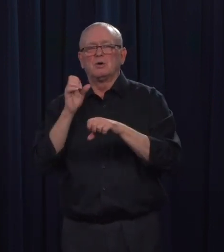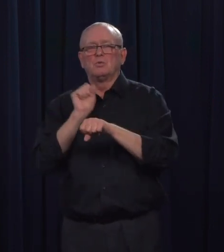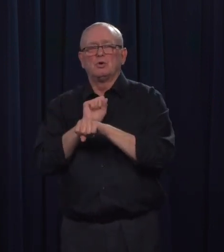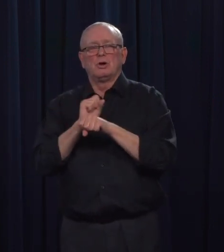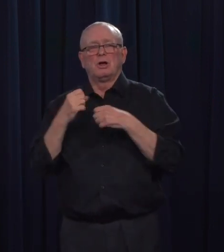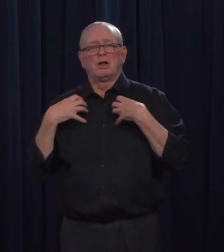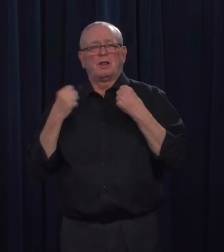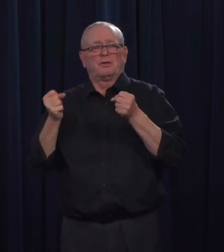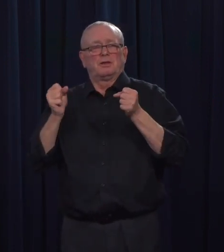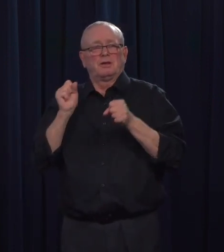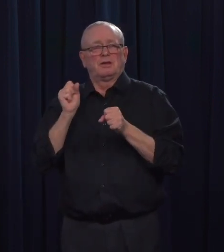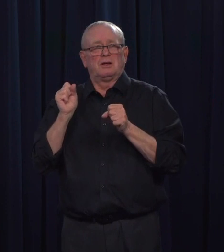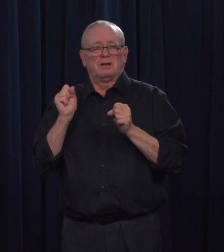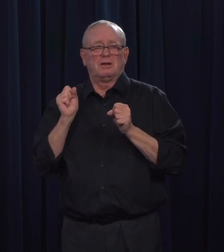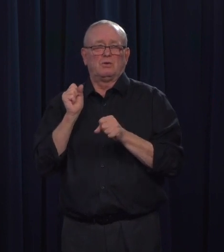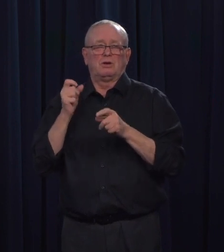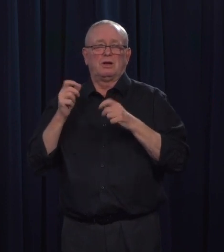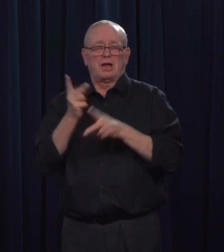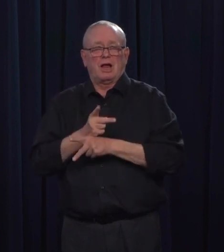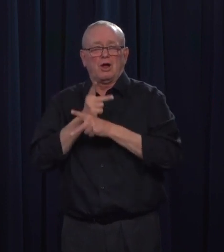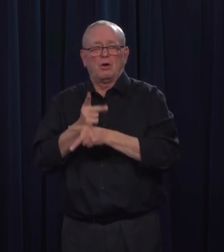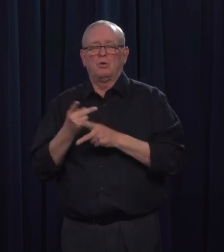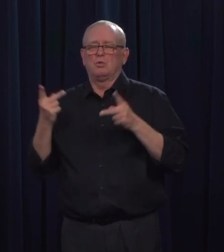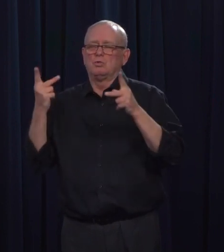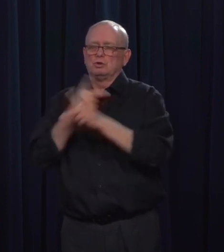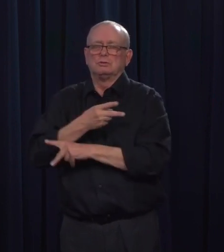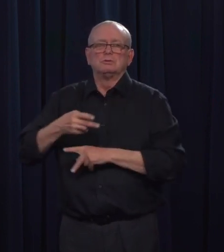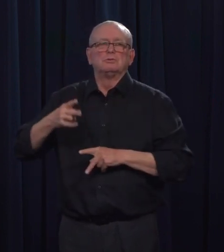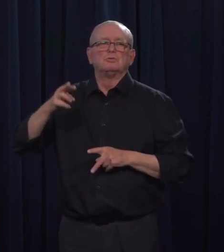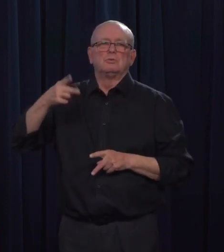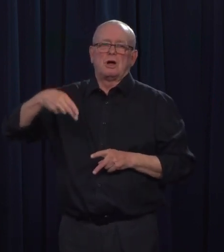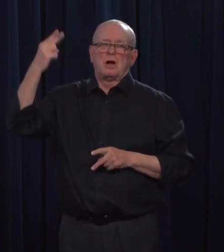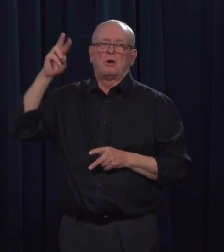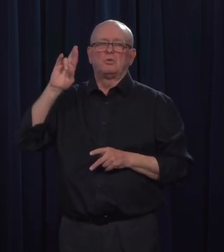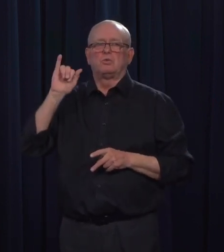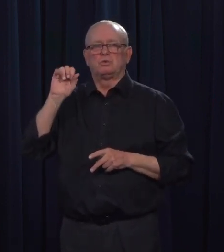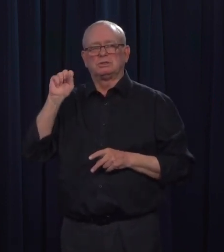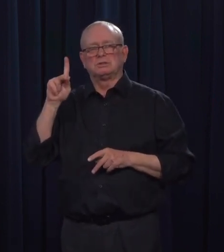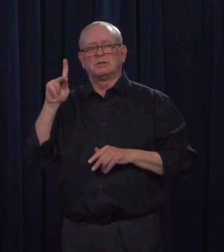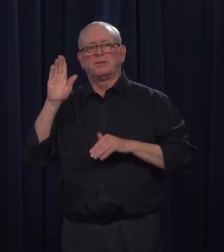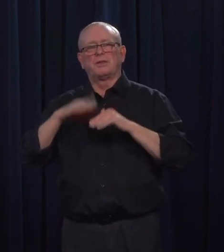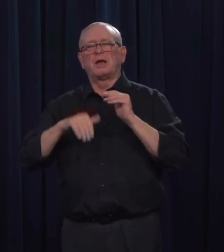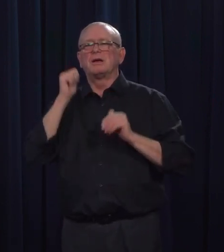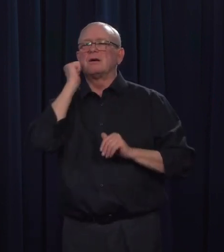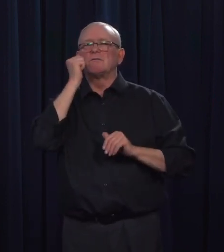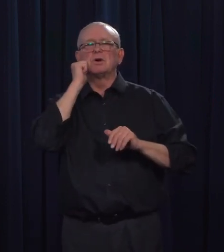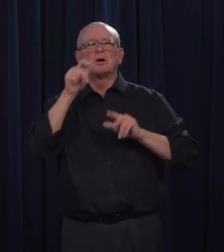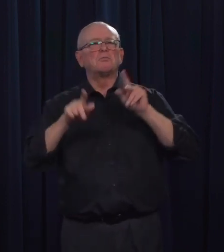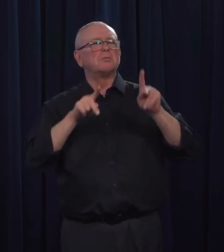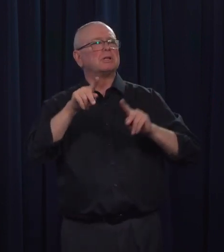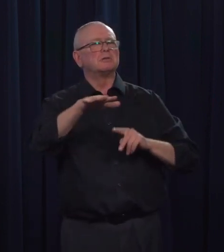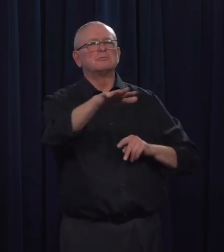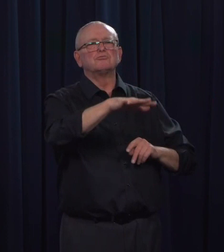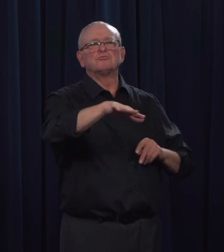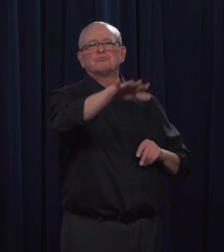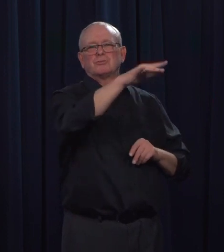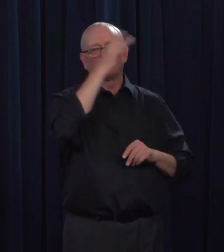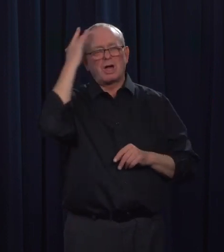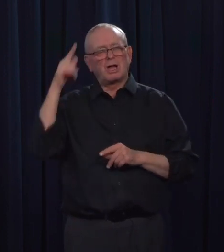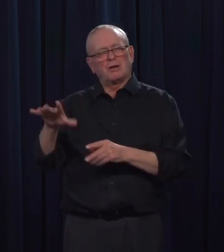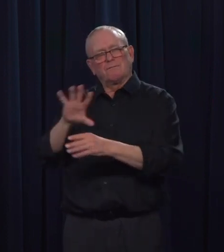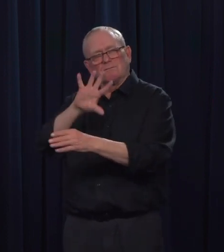being exposed. So we want to make sure that they have access to testing through this process that I've described.